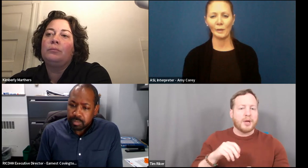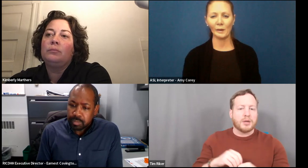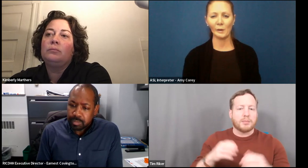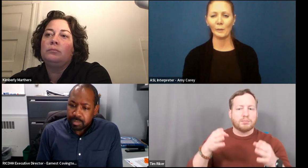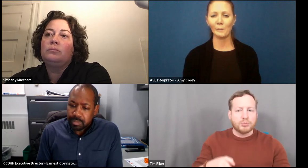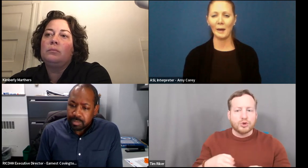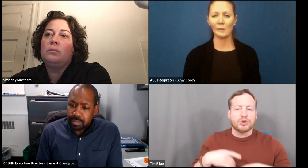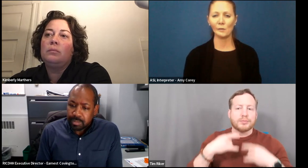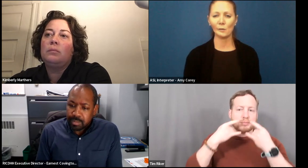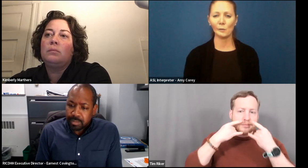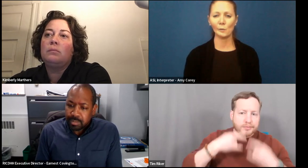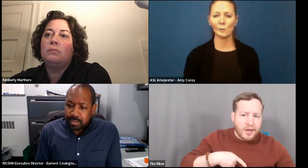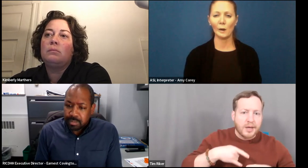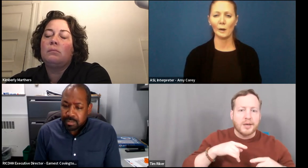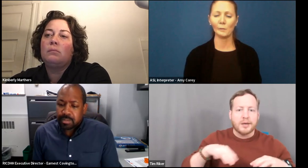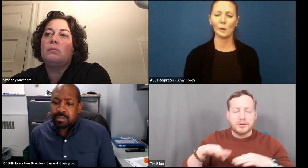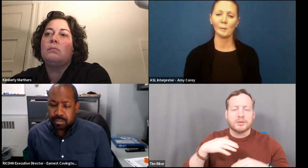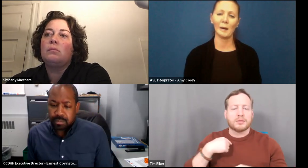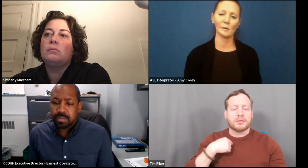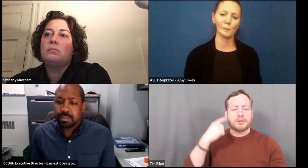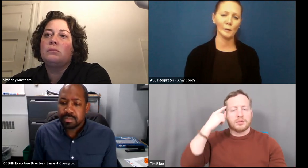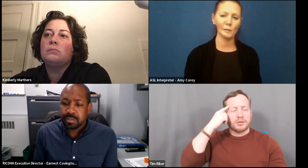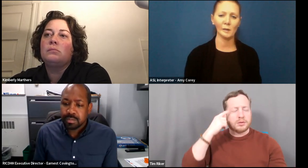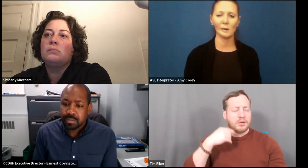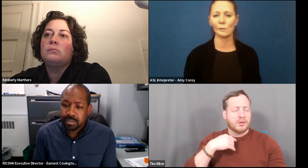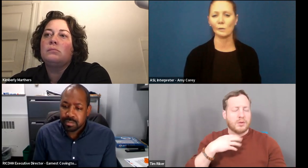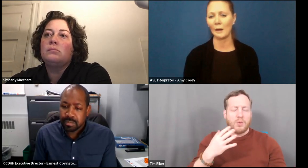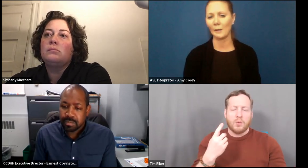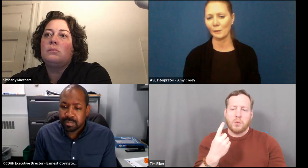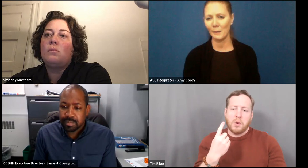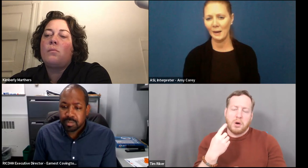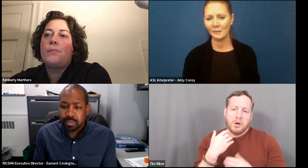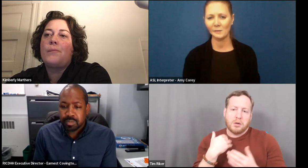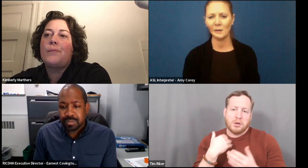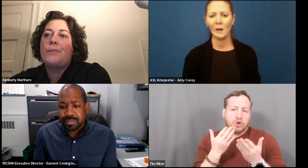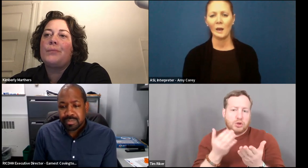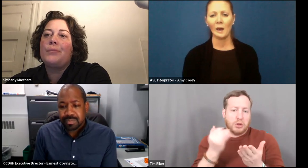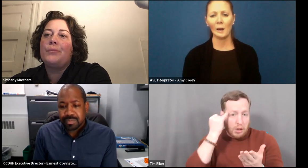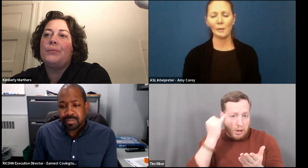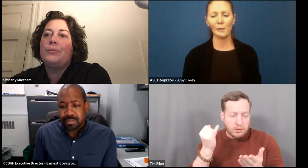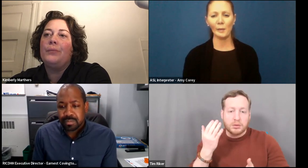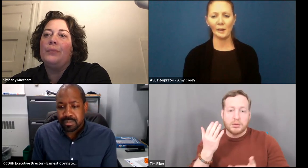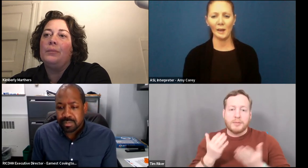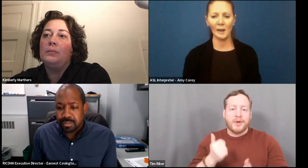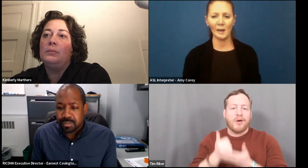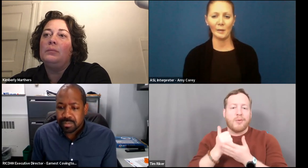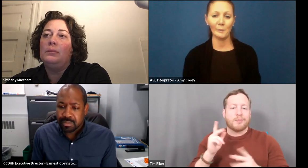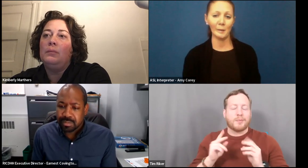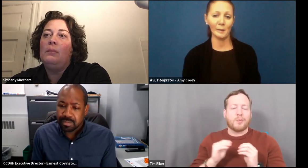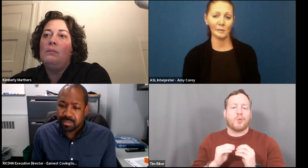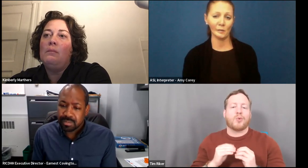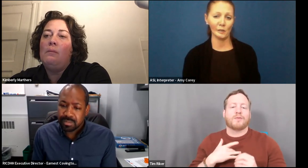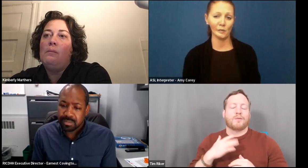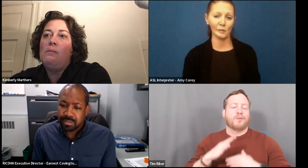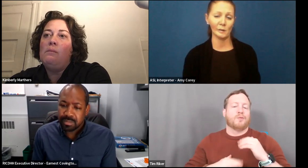one thing going back to coming back into person and not having masks. A thought that I had that